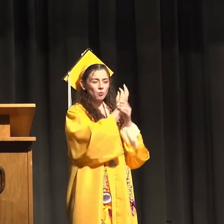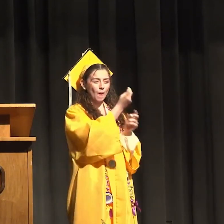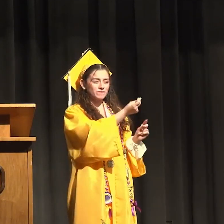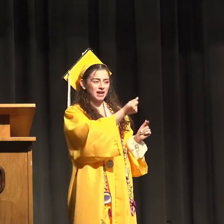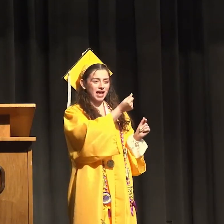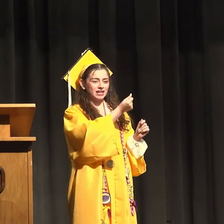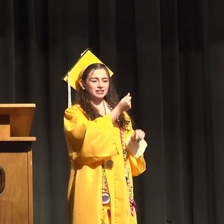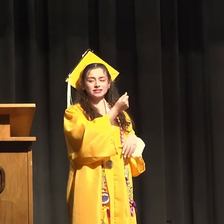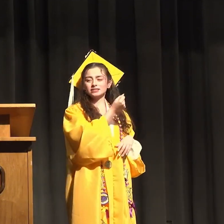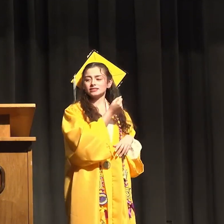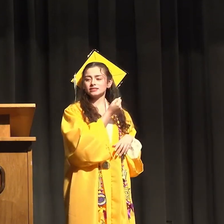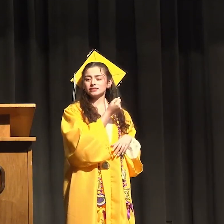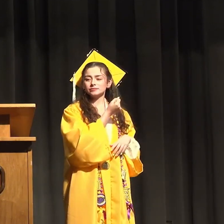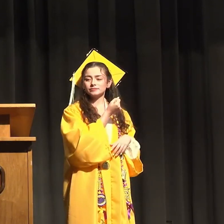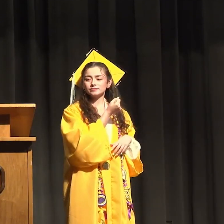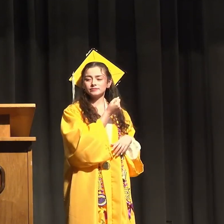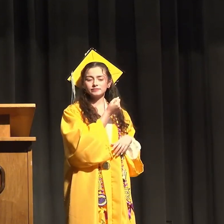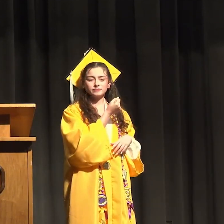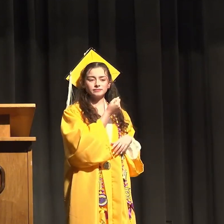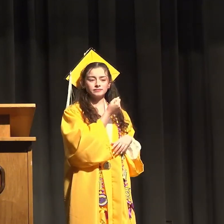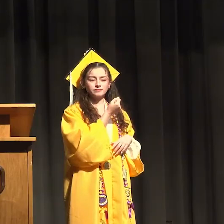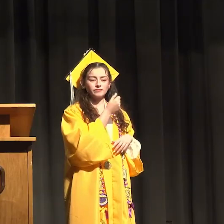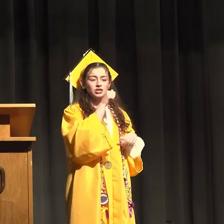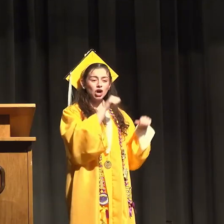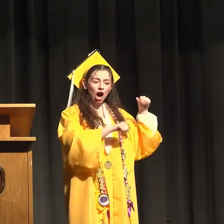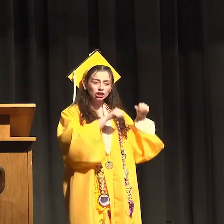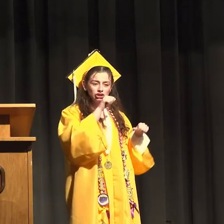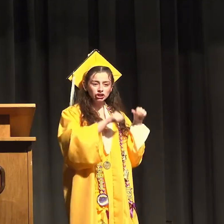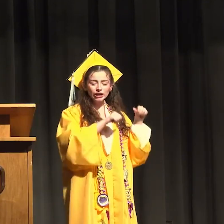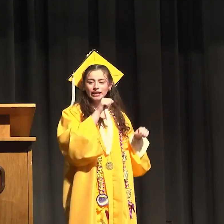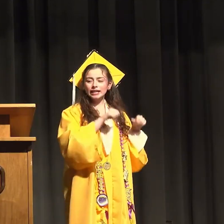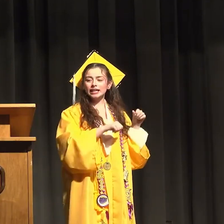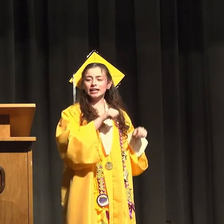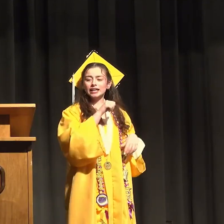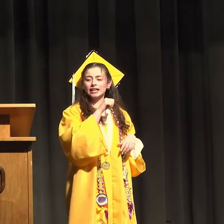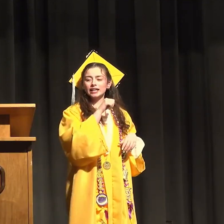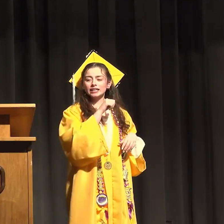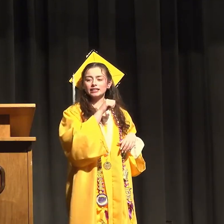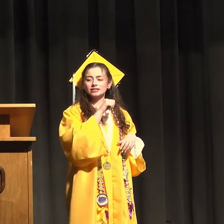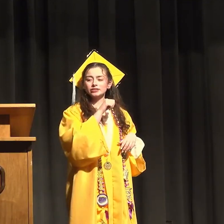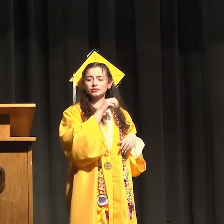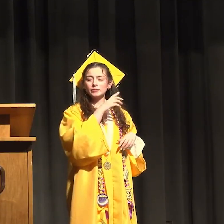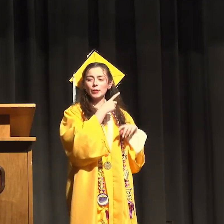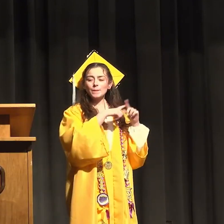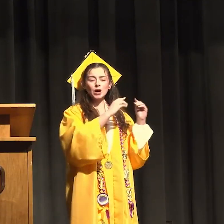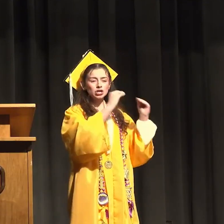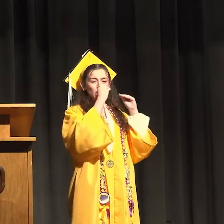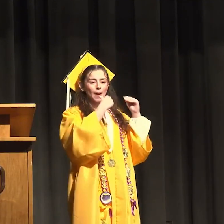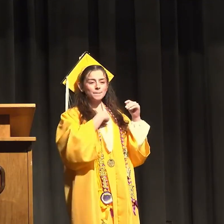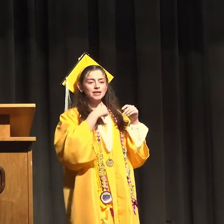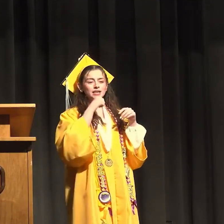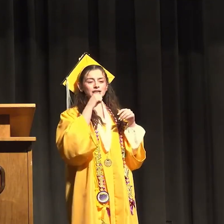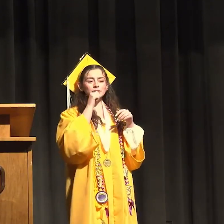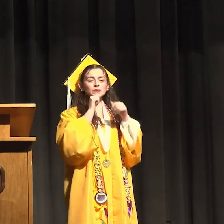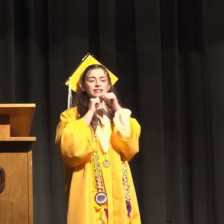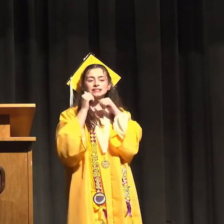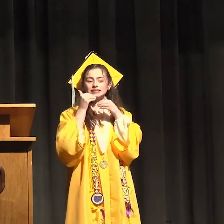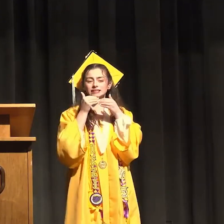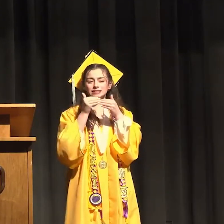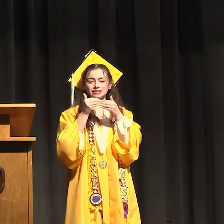sudden changes, and moments where I had to grow up very fast. It was a world of uncertainty, but it taught me